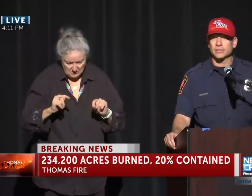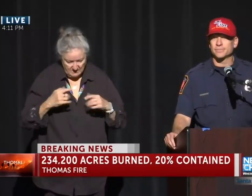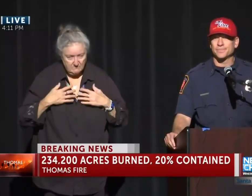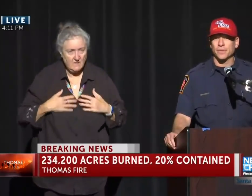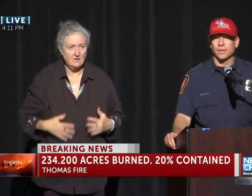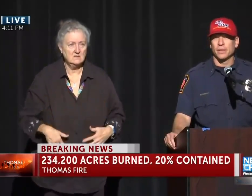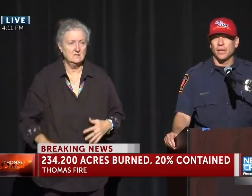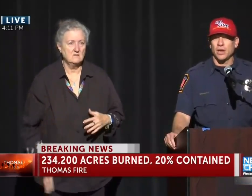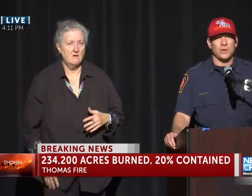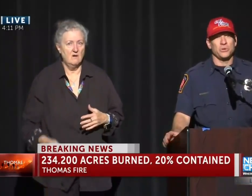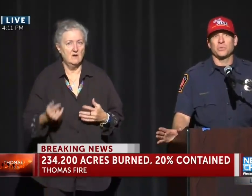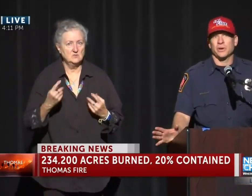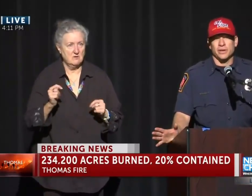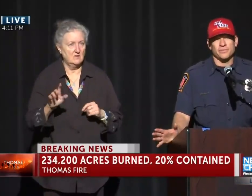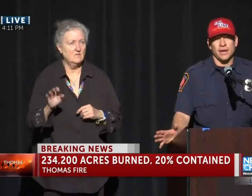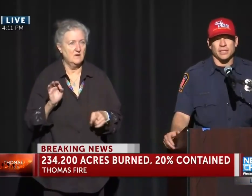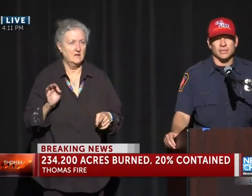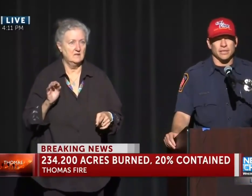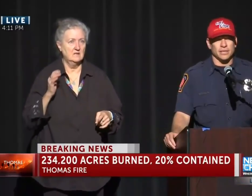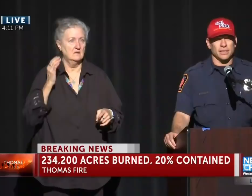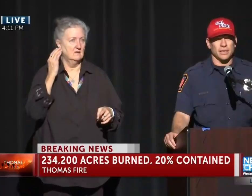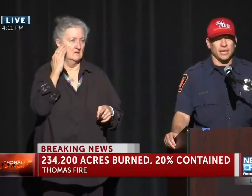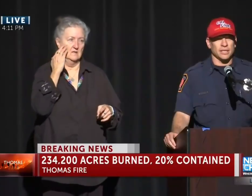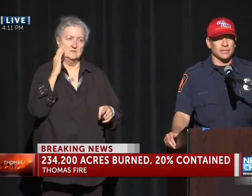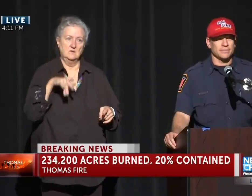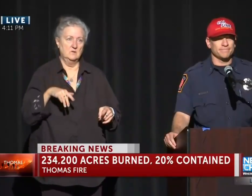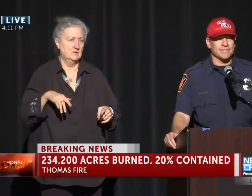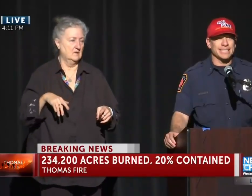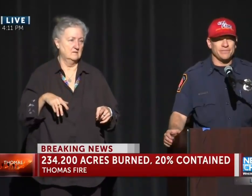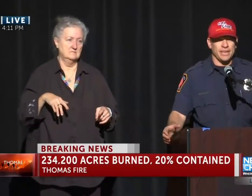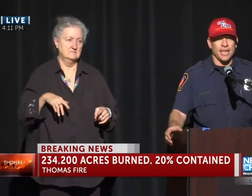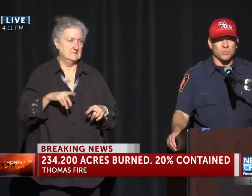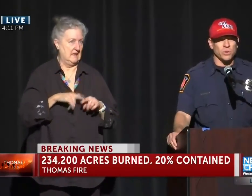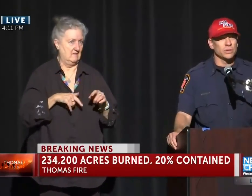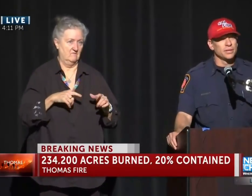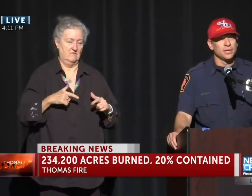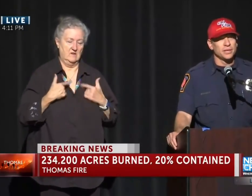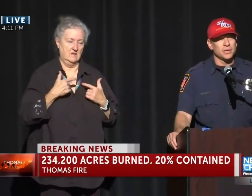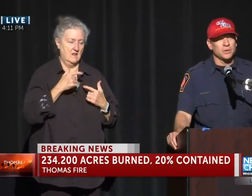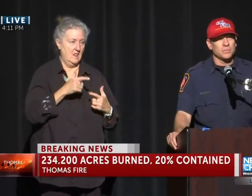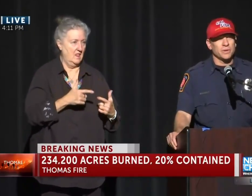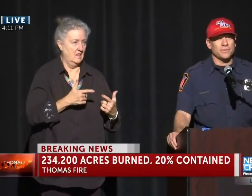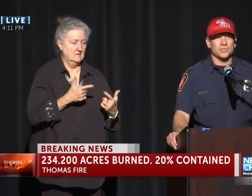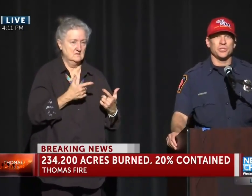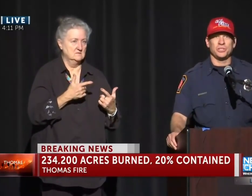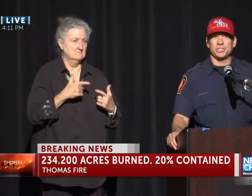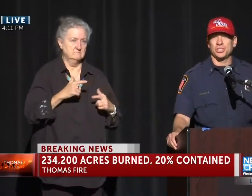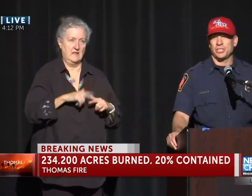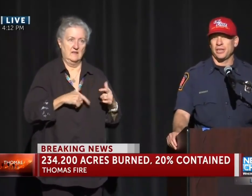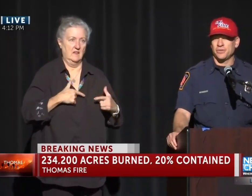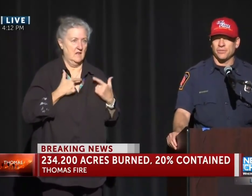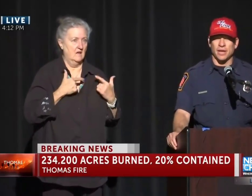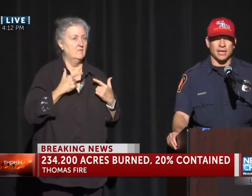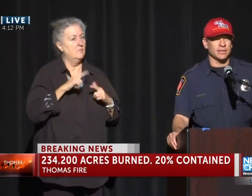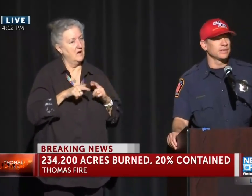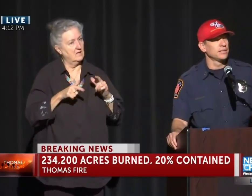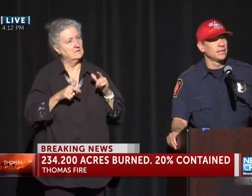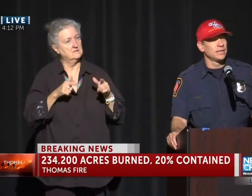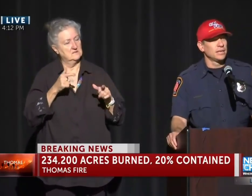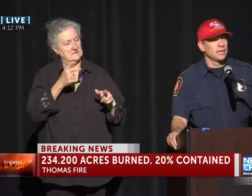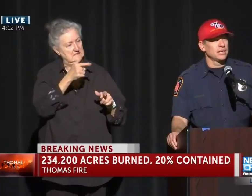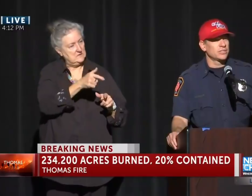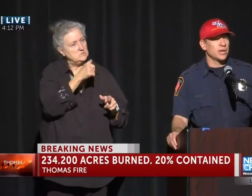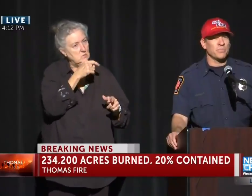her dog. And we knew we weren't going to find a living animal. But for Sue, she just needed to